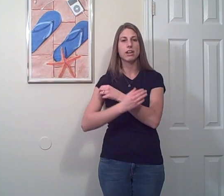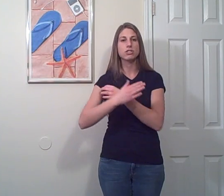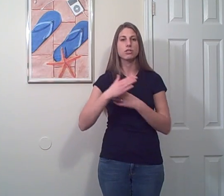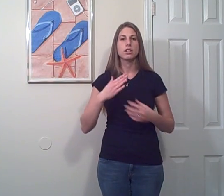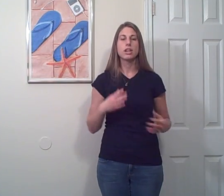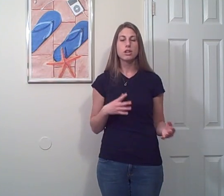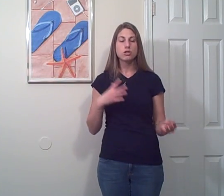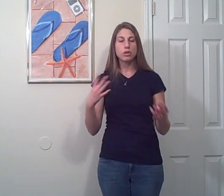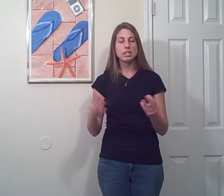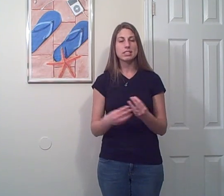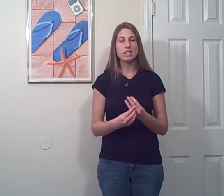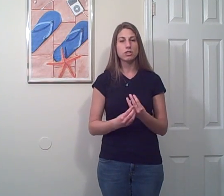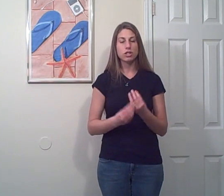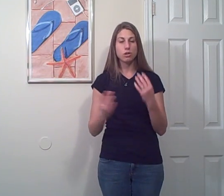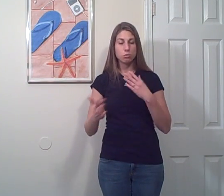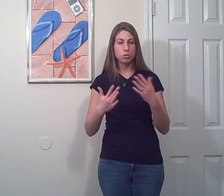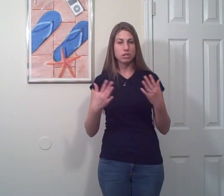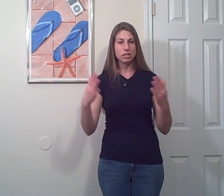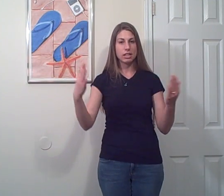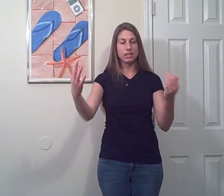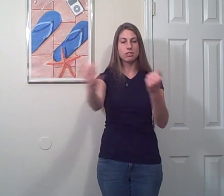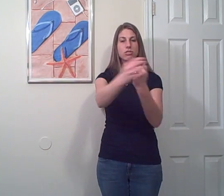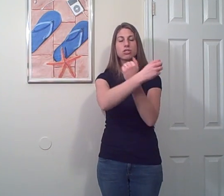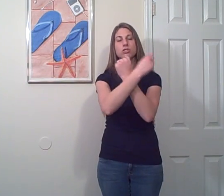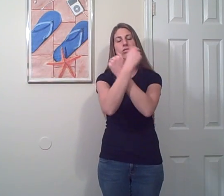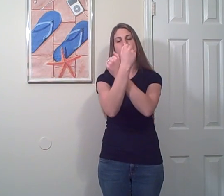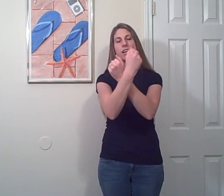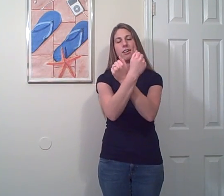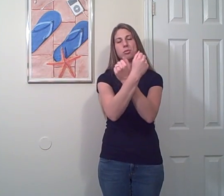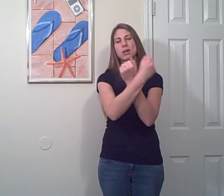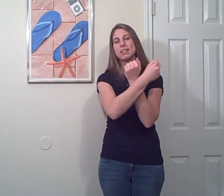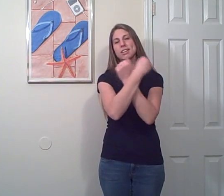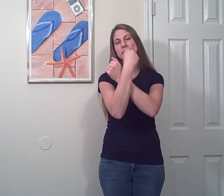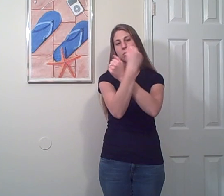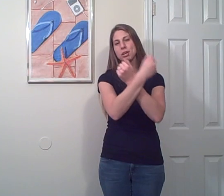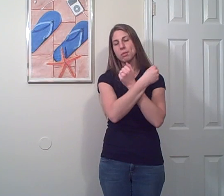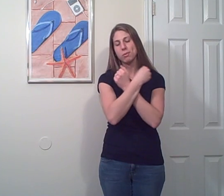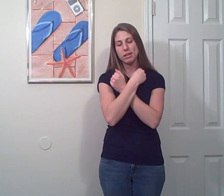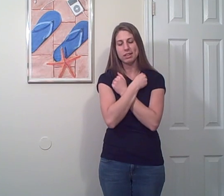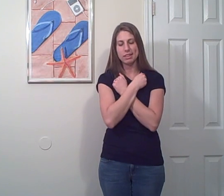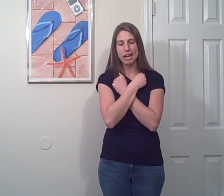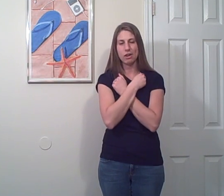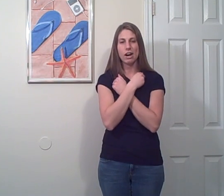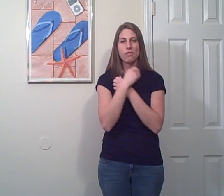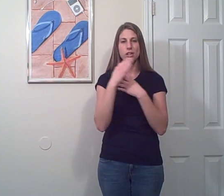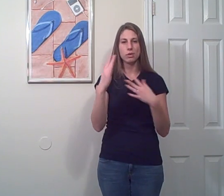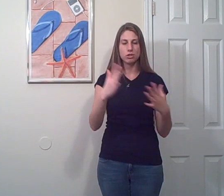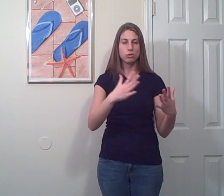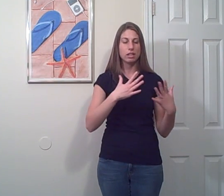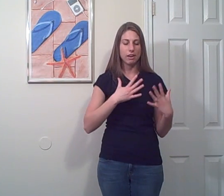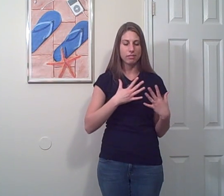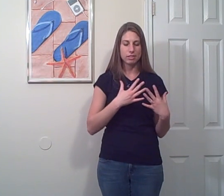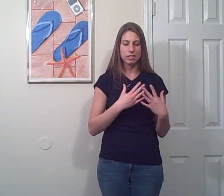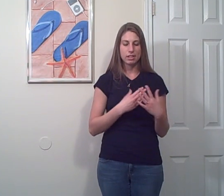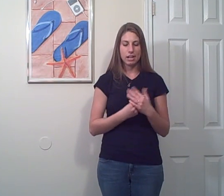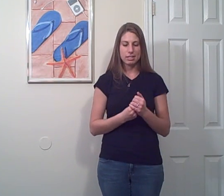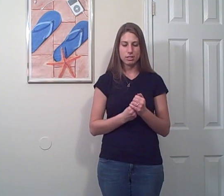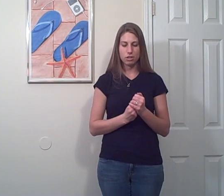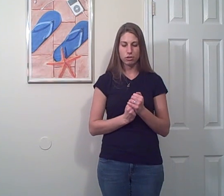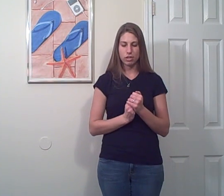to translate or show the music. They can choose, you might can let them come up with that or however they want to do love as the song drags